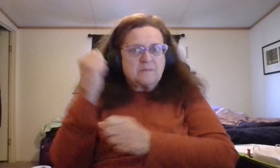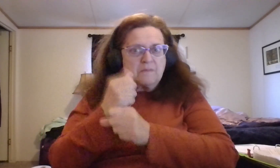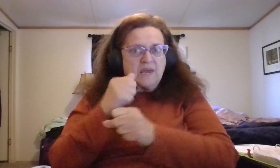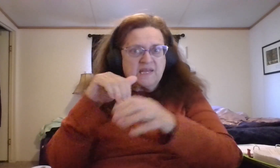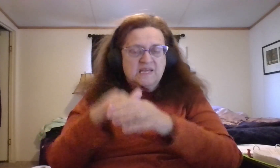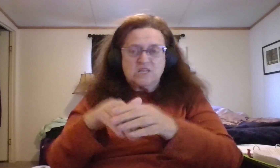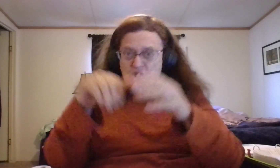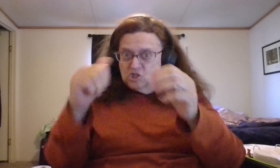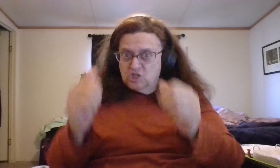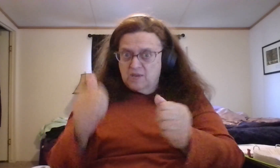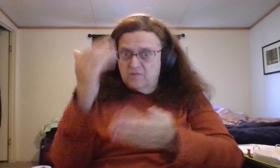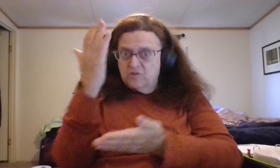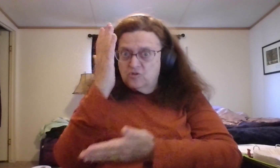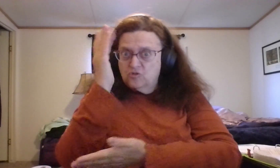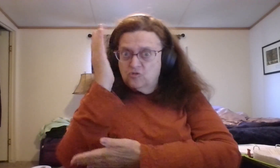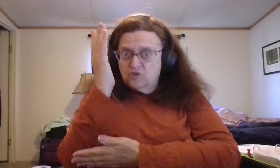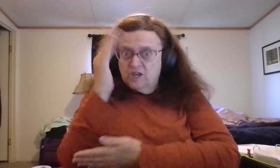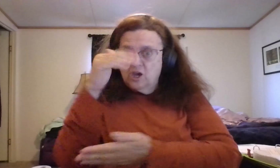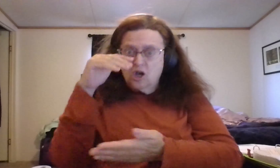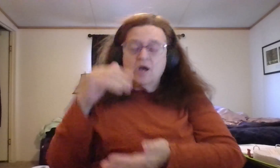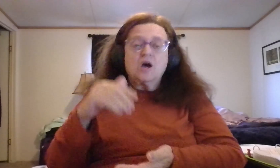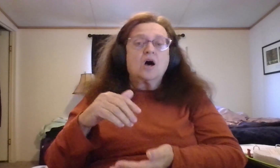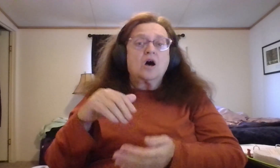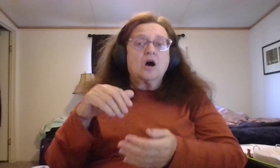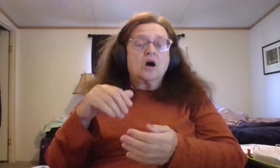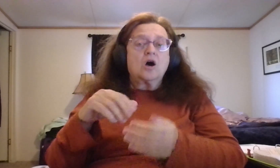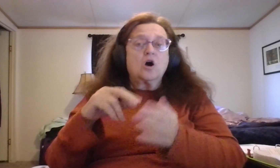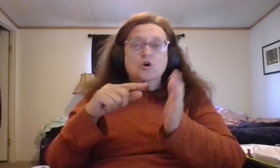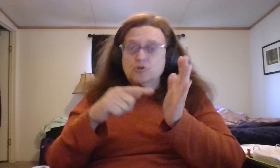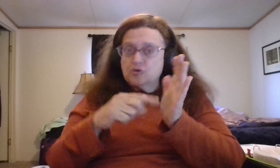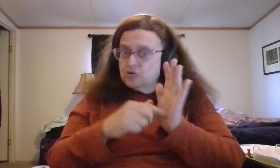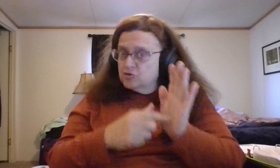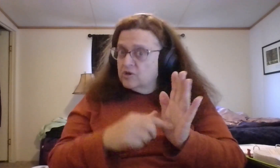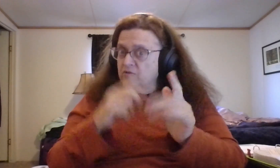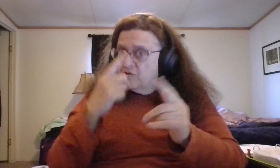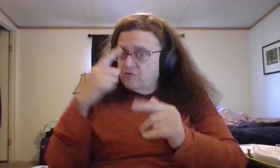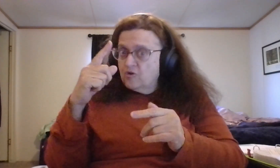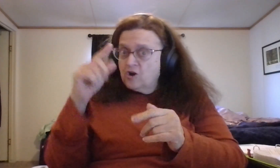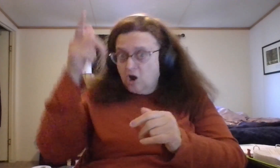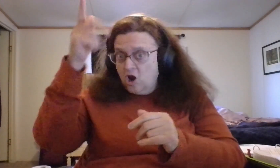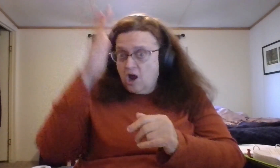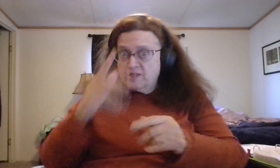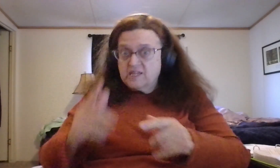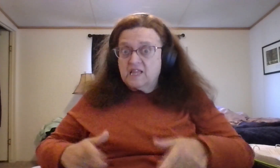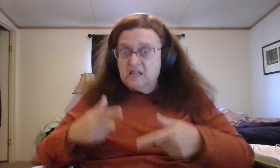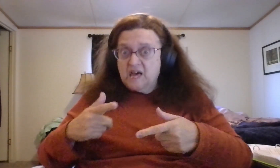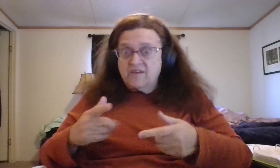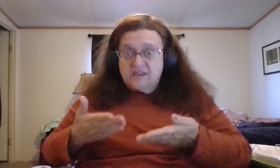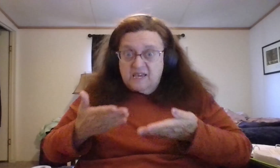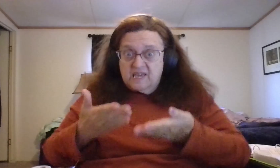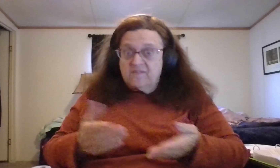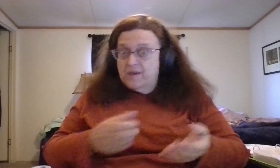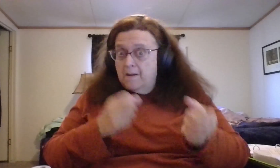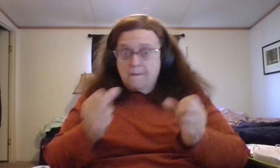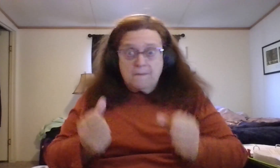tree, stood for God's life-giving power. It shows the tree